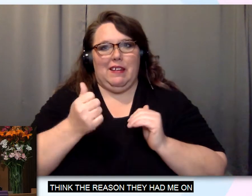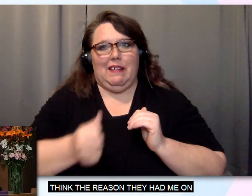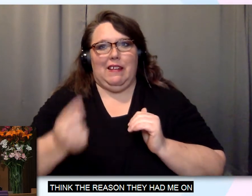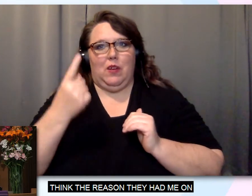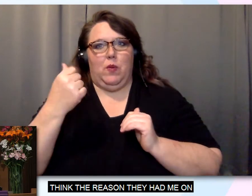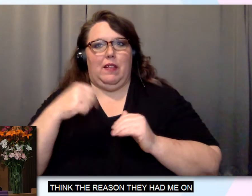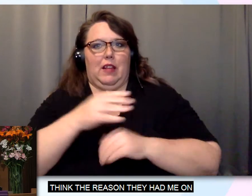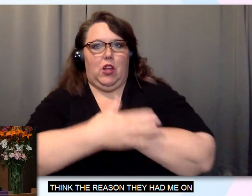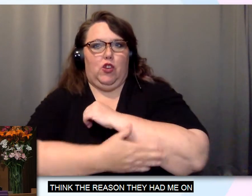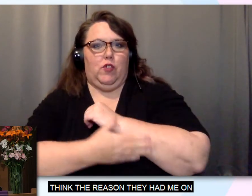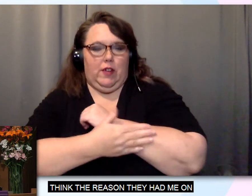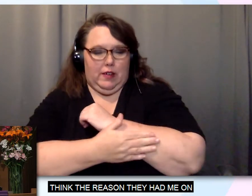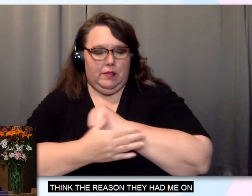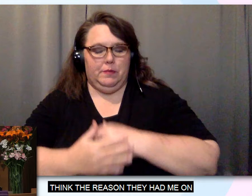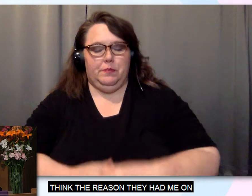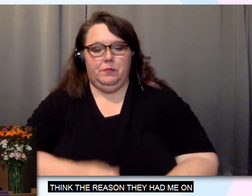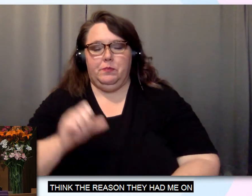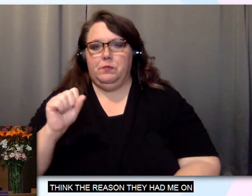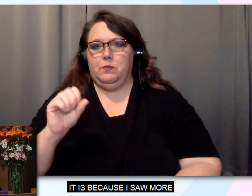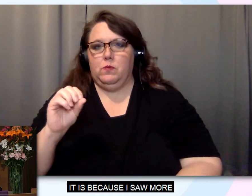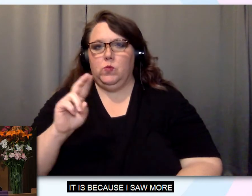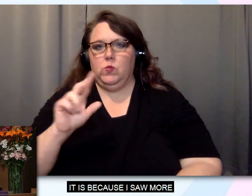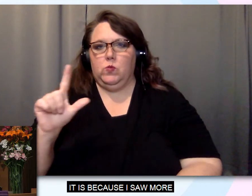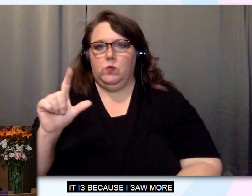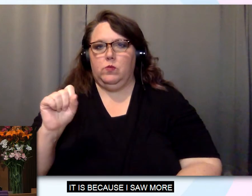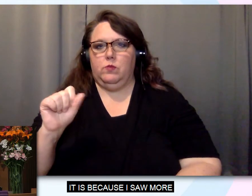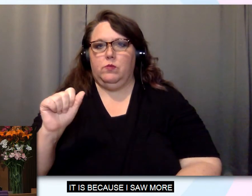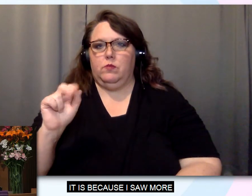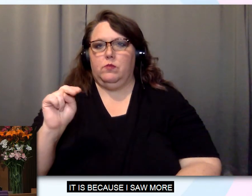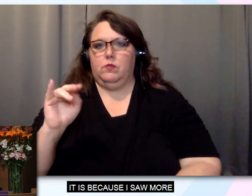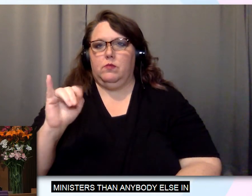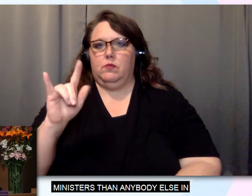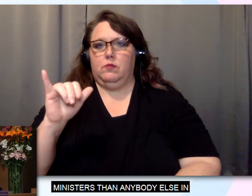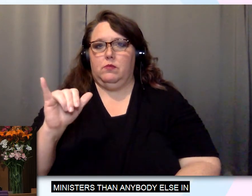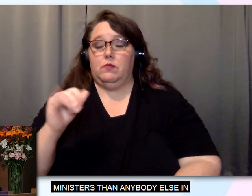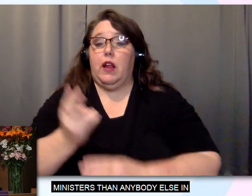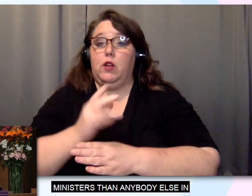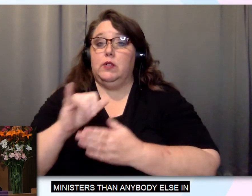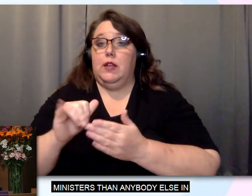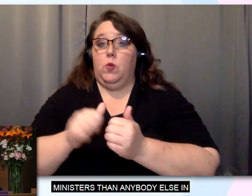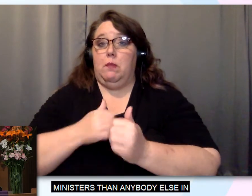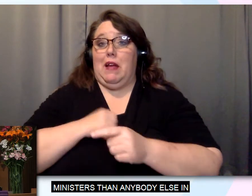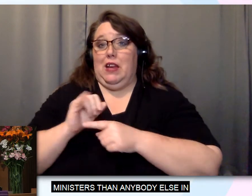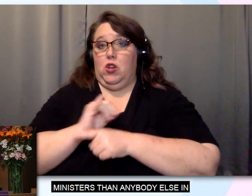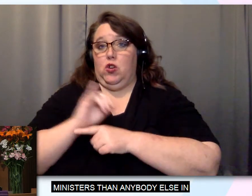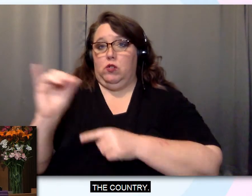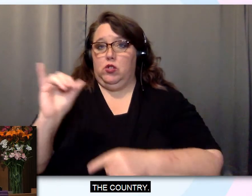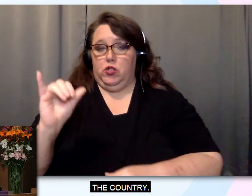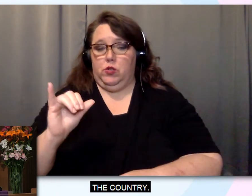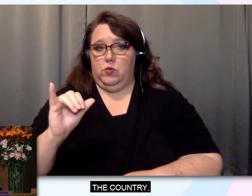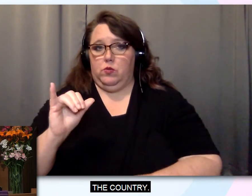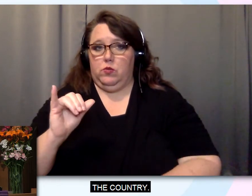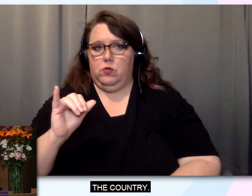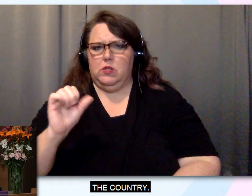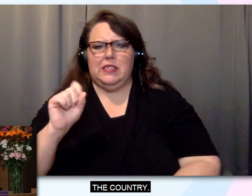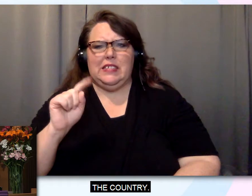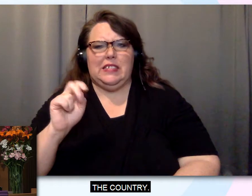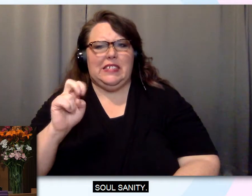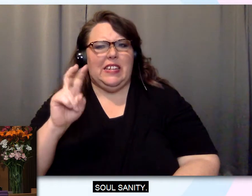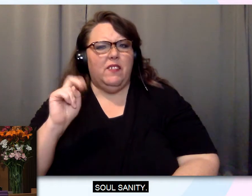in therapy than maybe anybody in the country. Soul Sanity. And I use that with my interns as